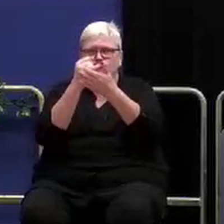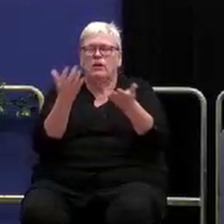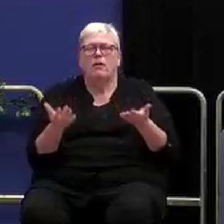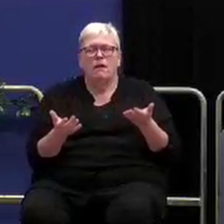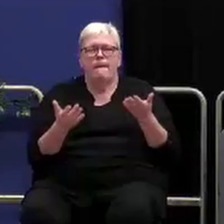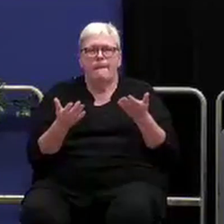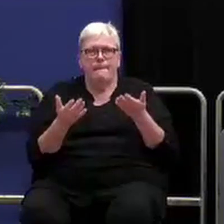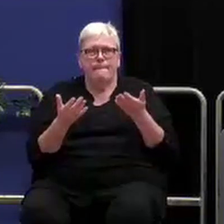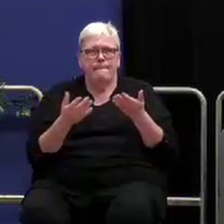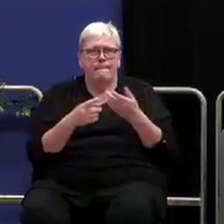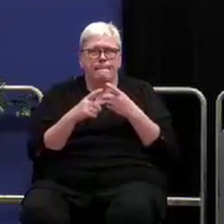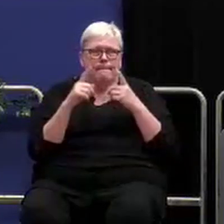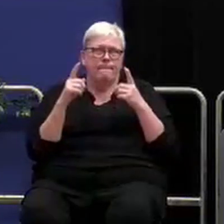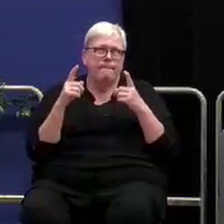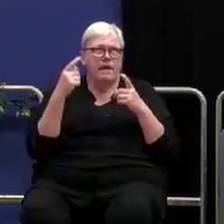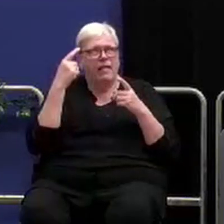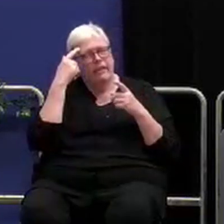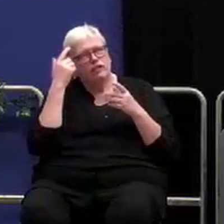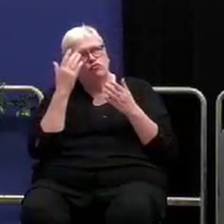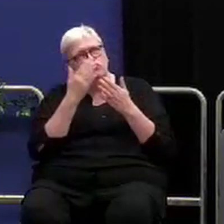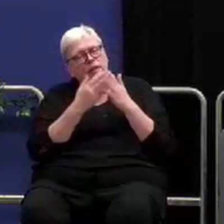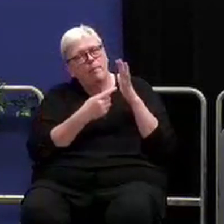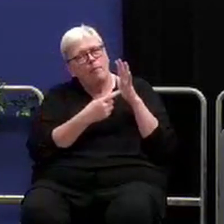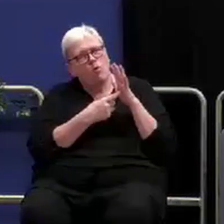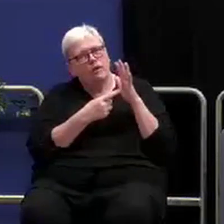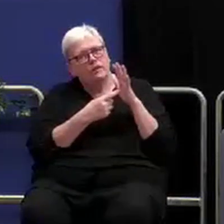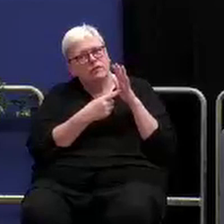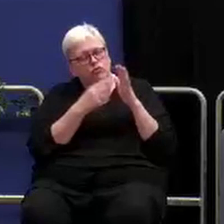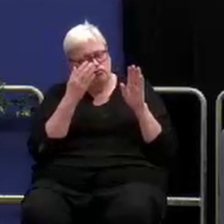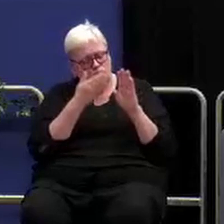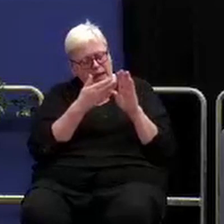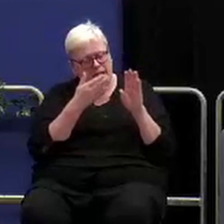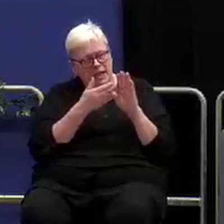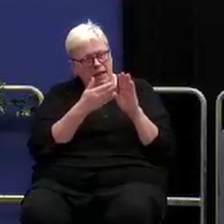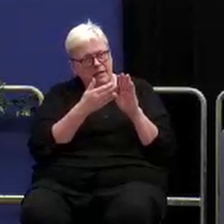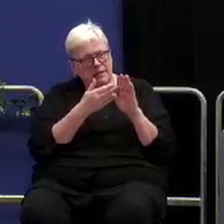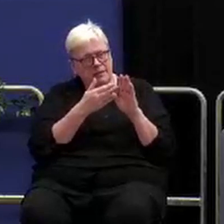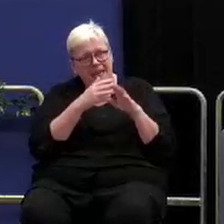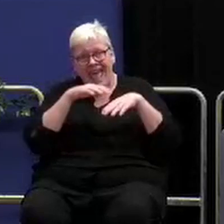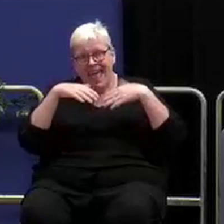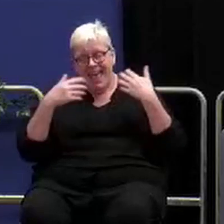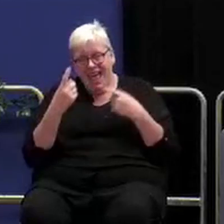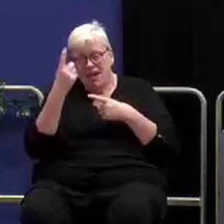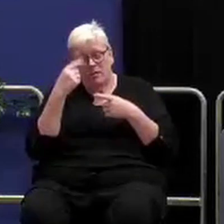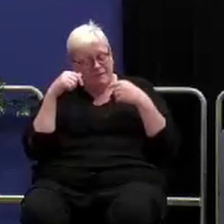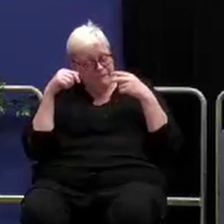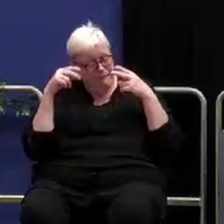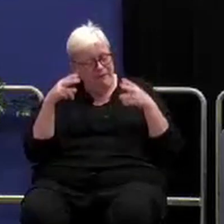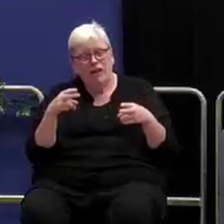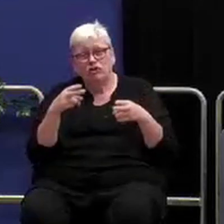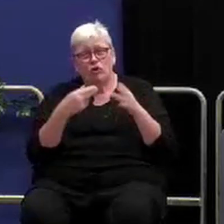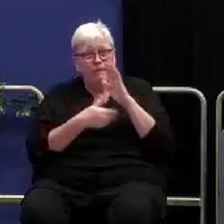But I think it's really important to recognise that anybody's version of the past is just a